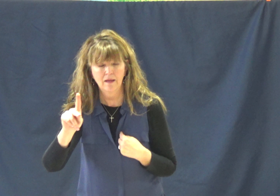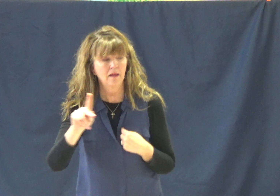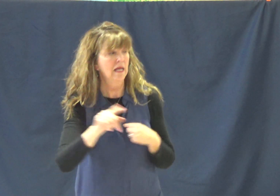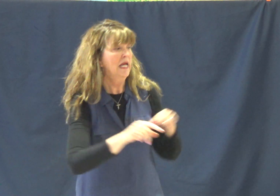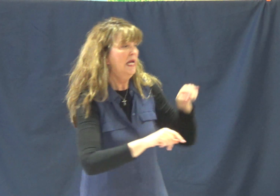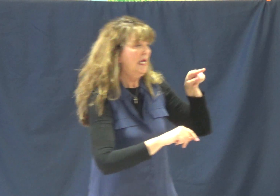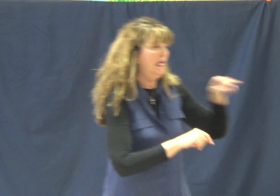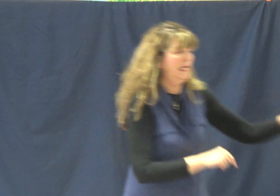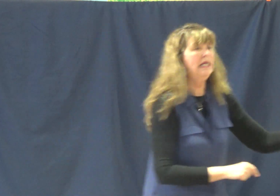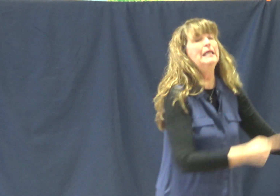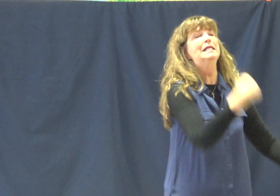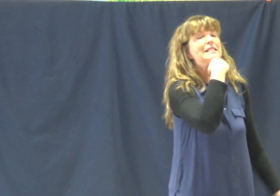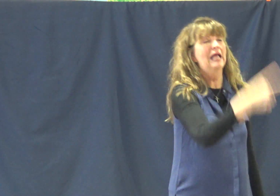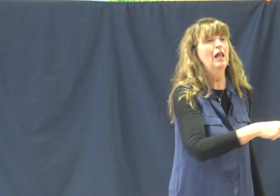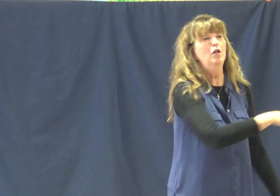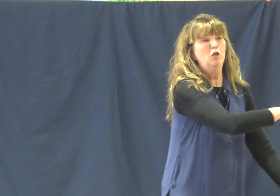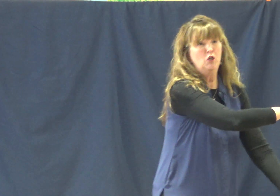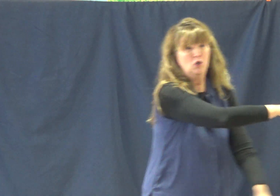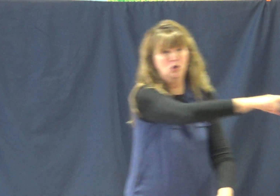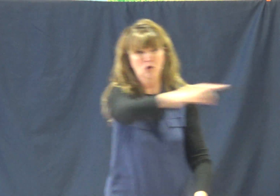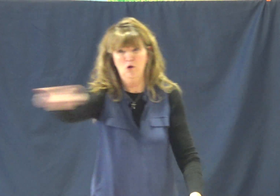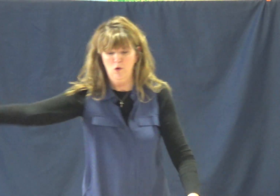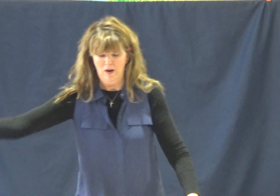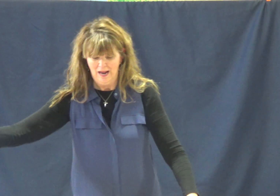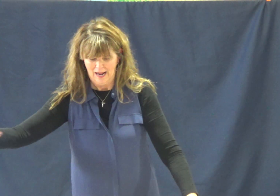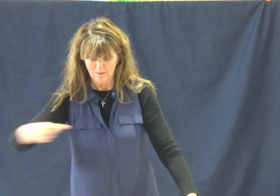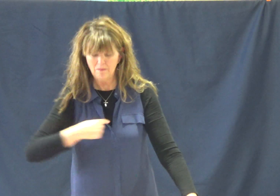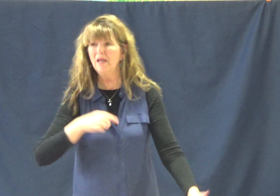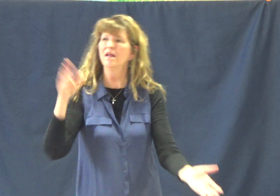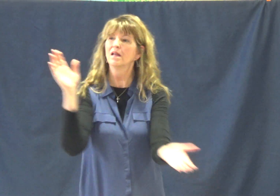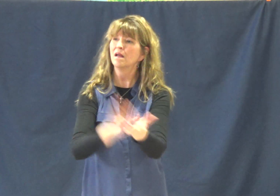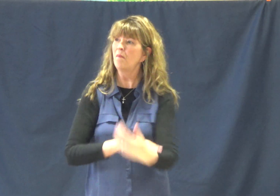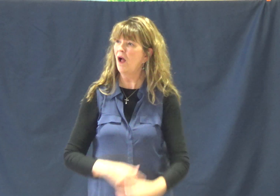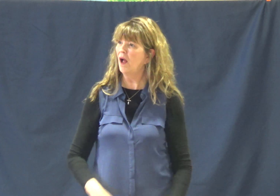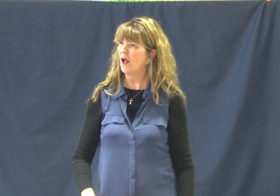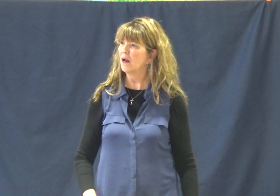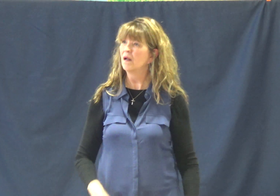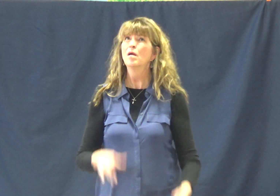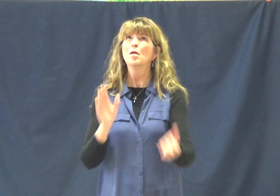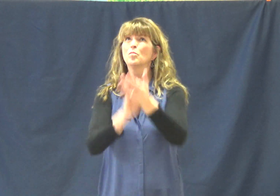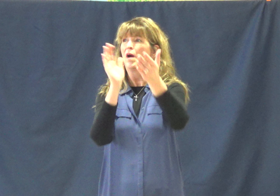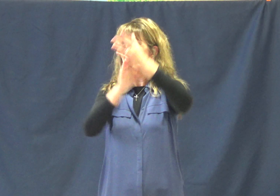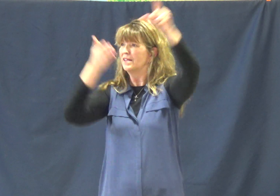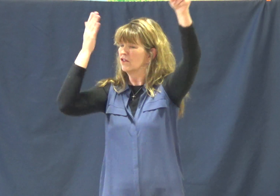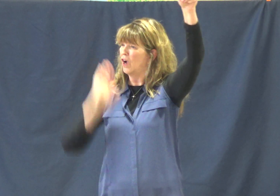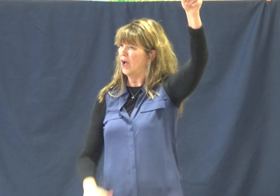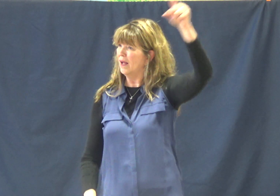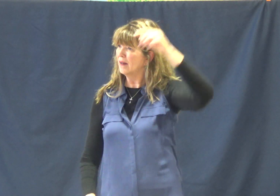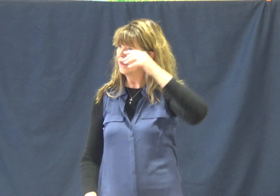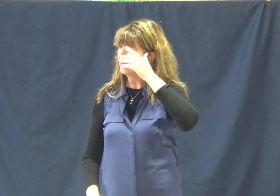have. He tells us, come on, praise